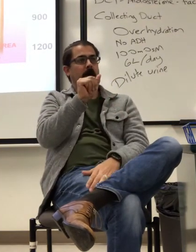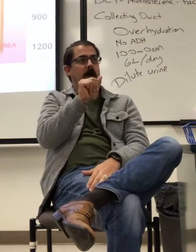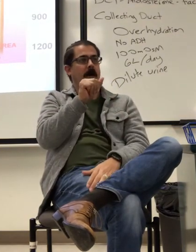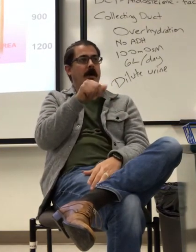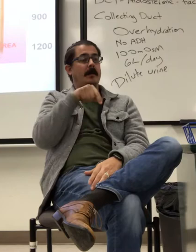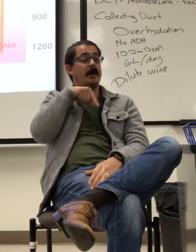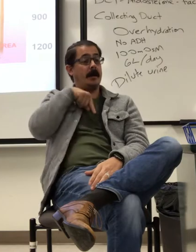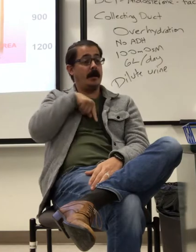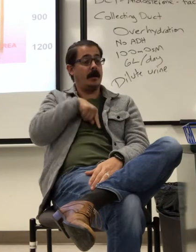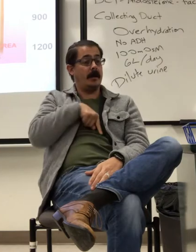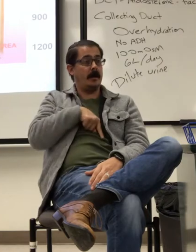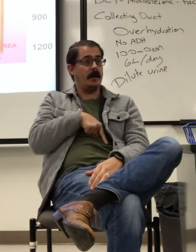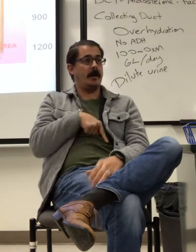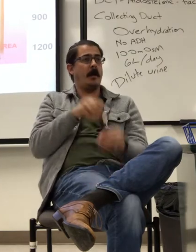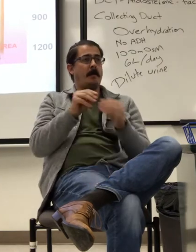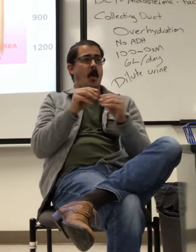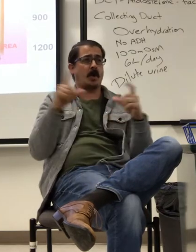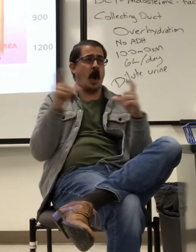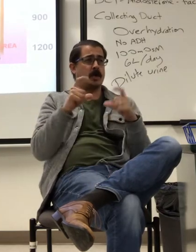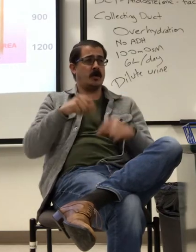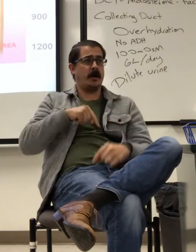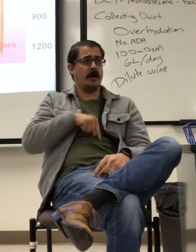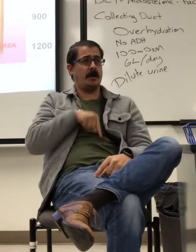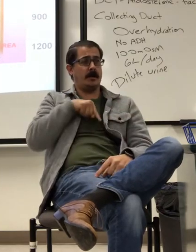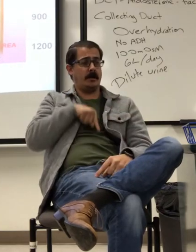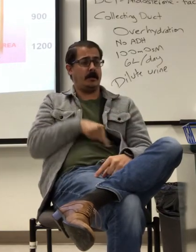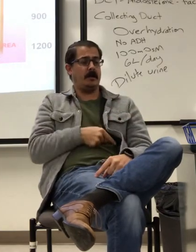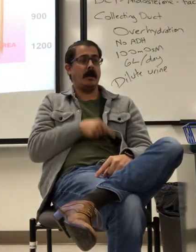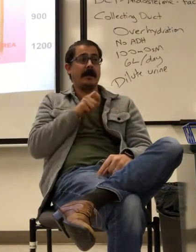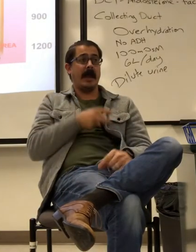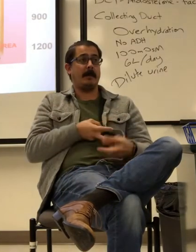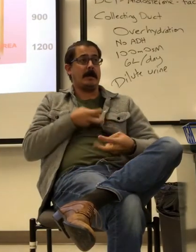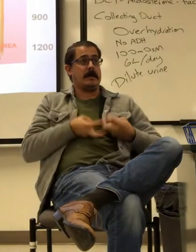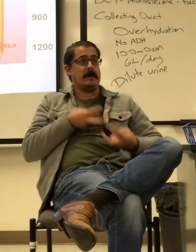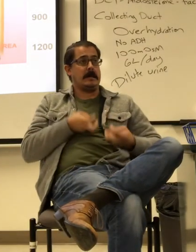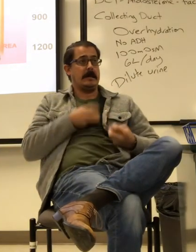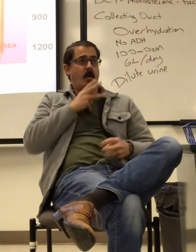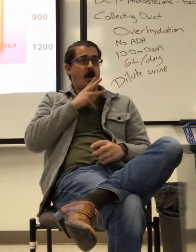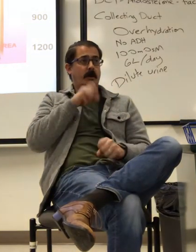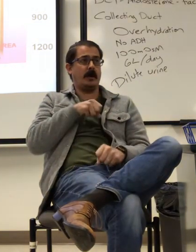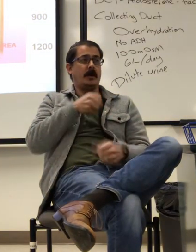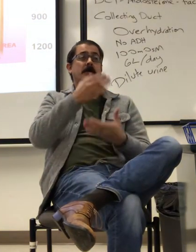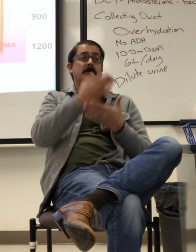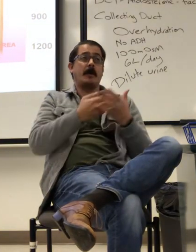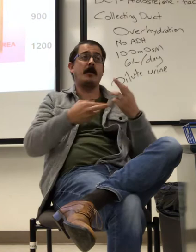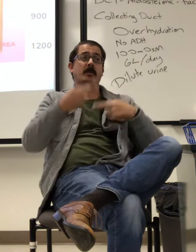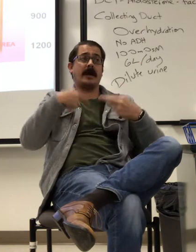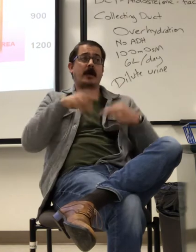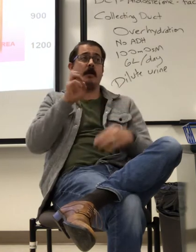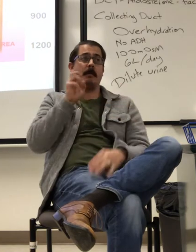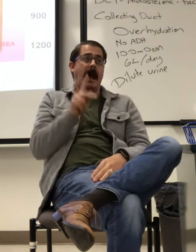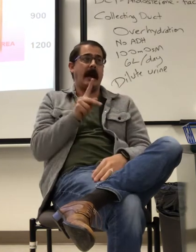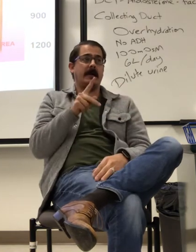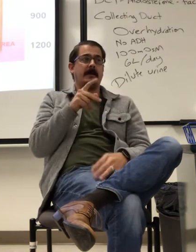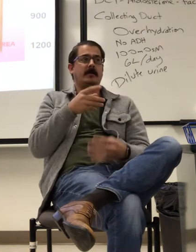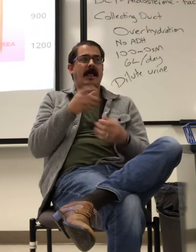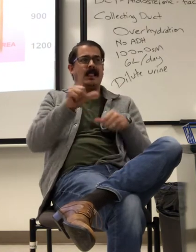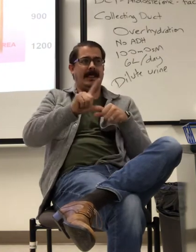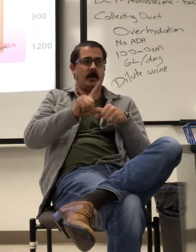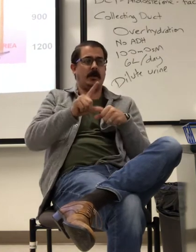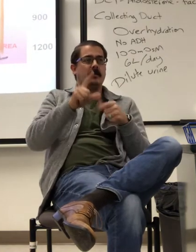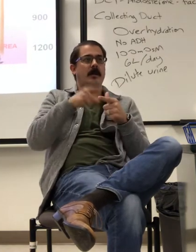descends into a concentrated area, it can be pulled out. Some of it is recycled back into the filtrate, but some